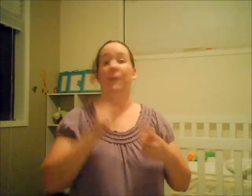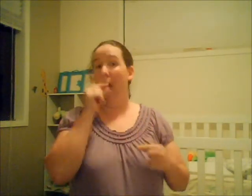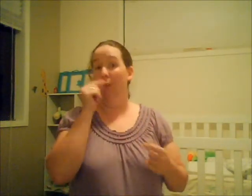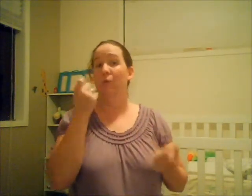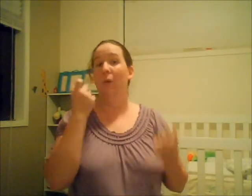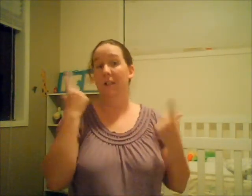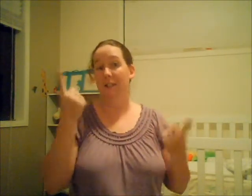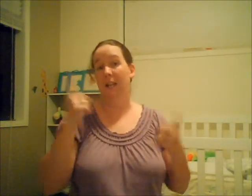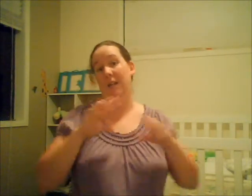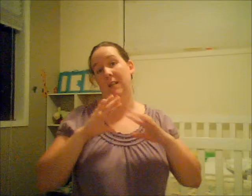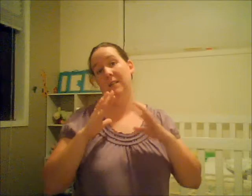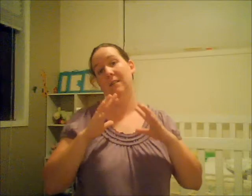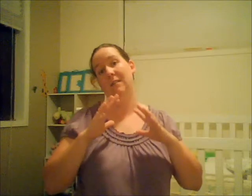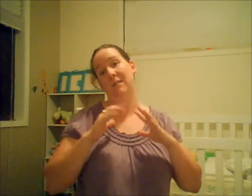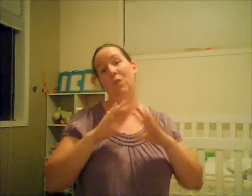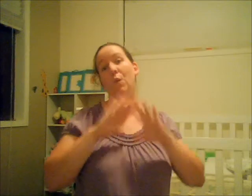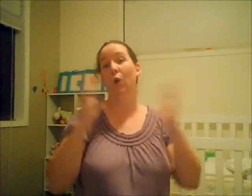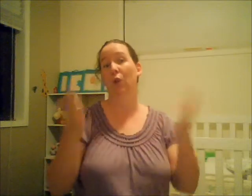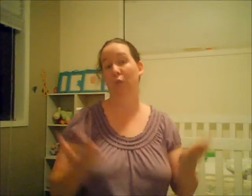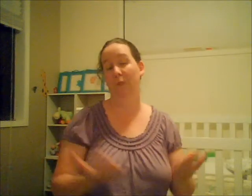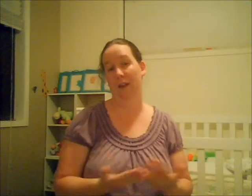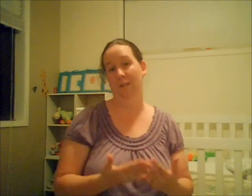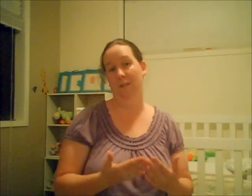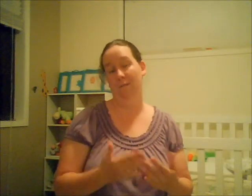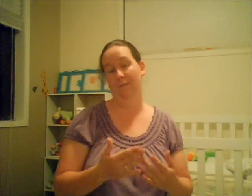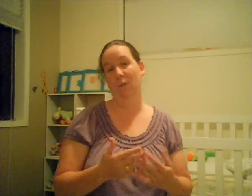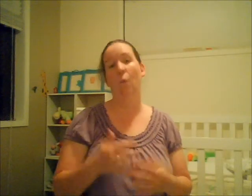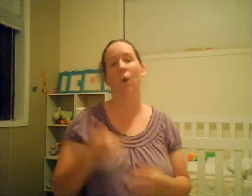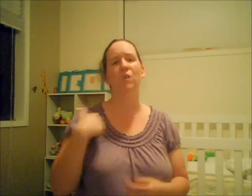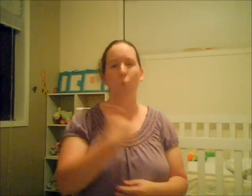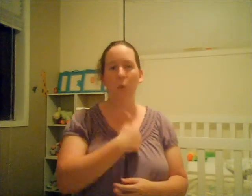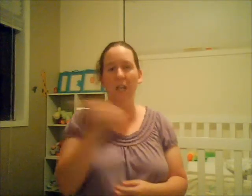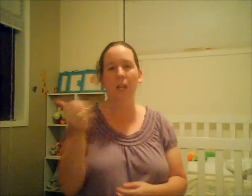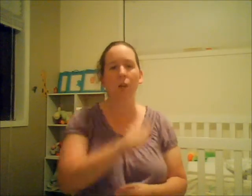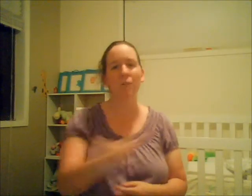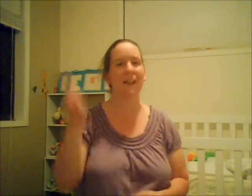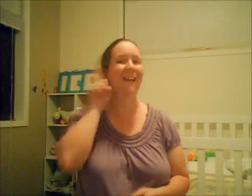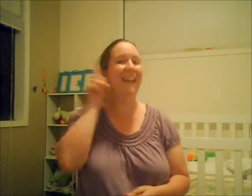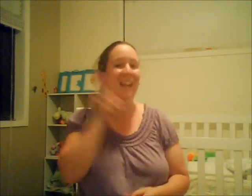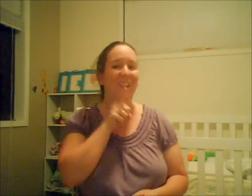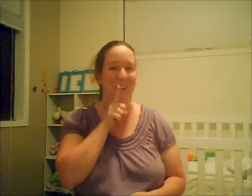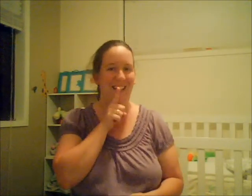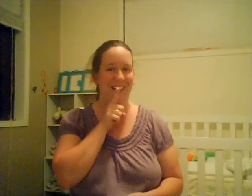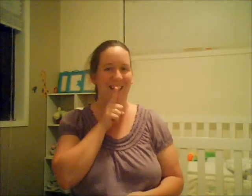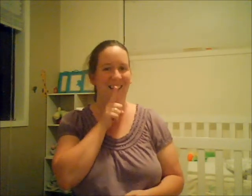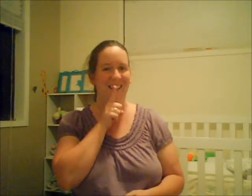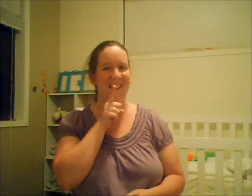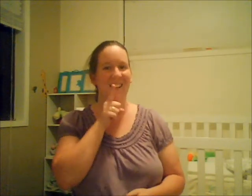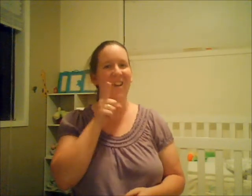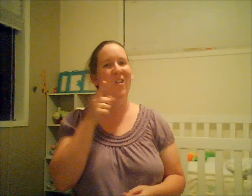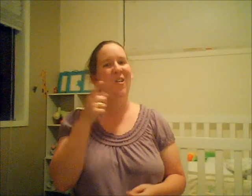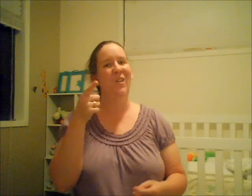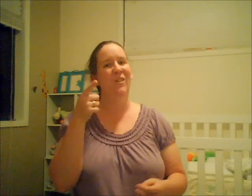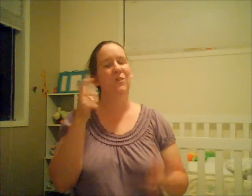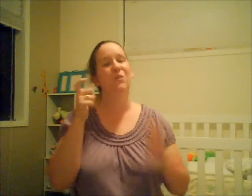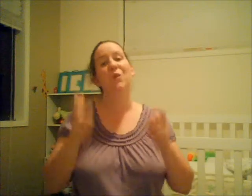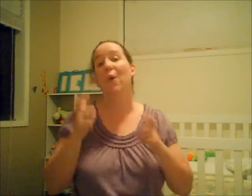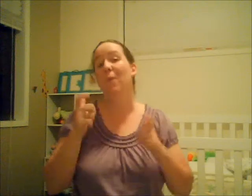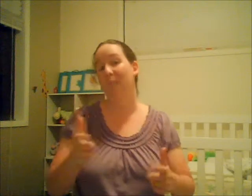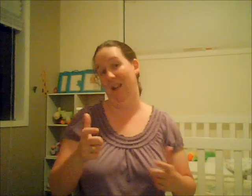able to understand the world around them, whereas we use our hearing so